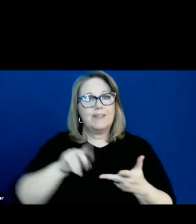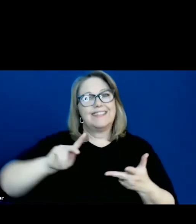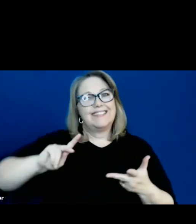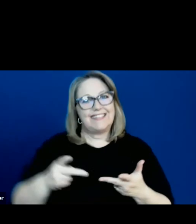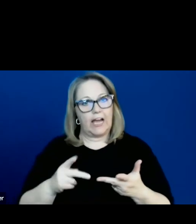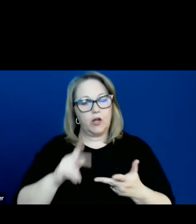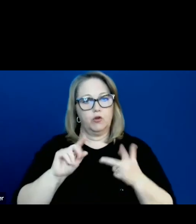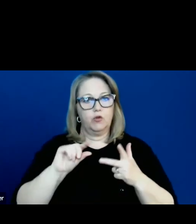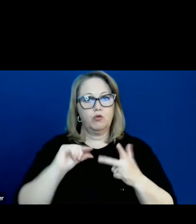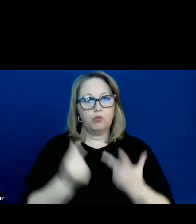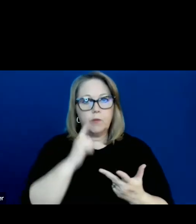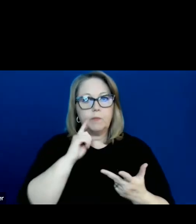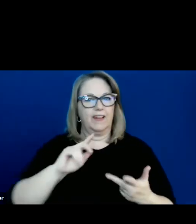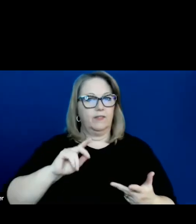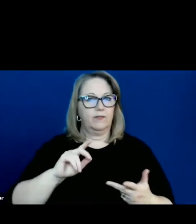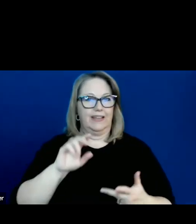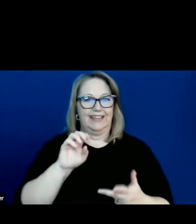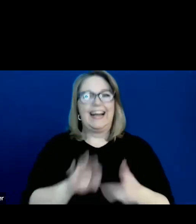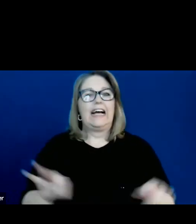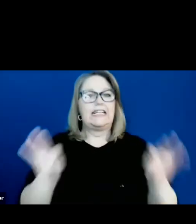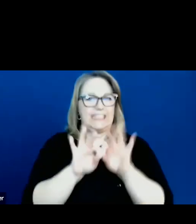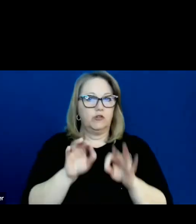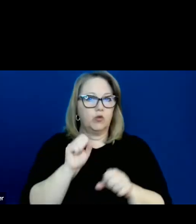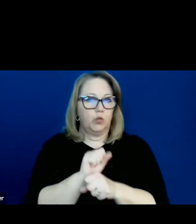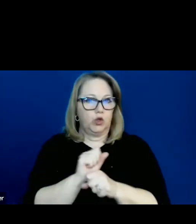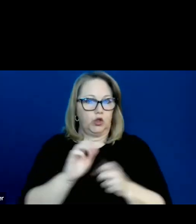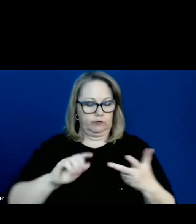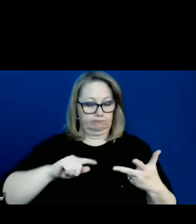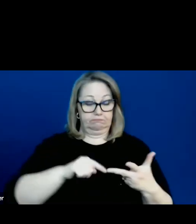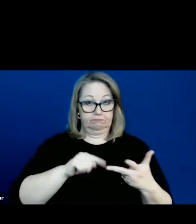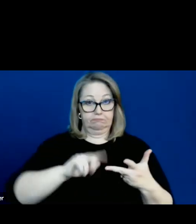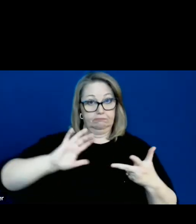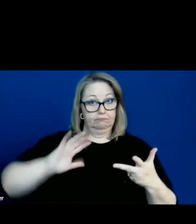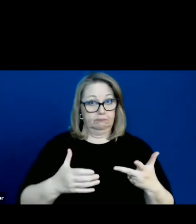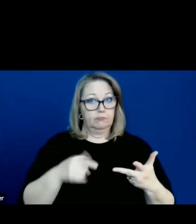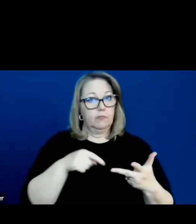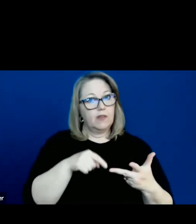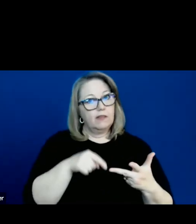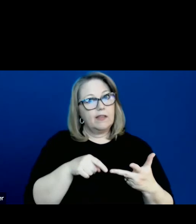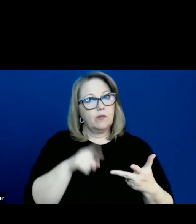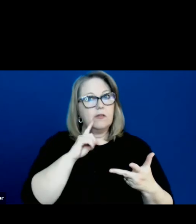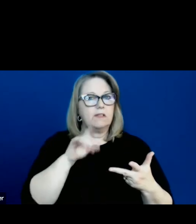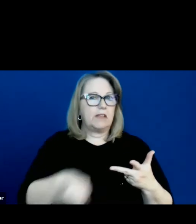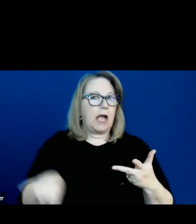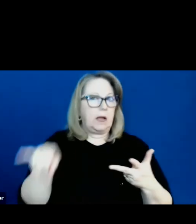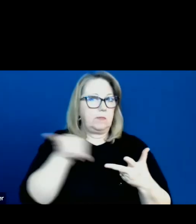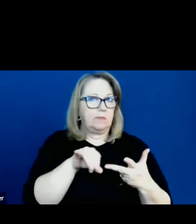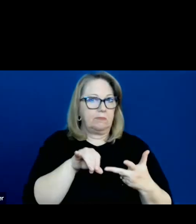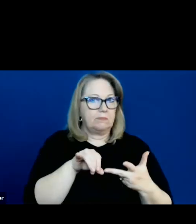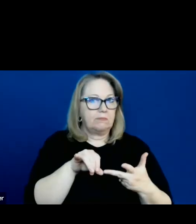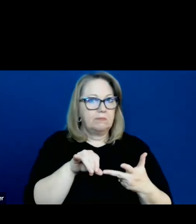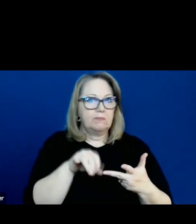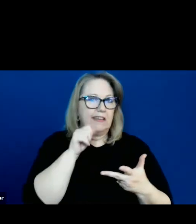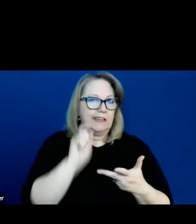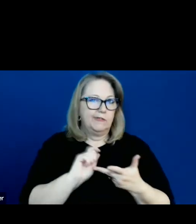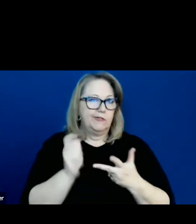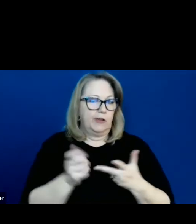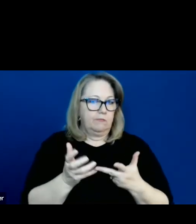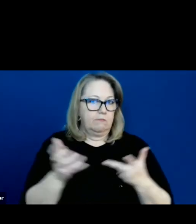Similar to tier two, the essential workers in tier three will largely remain the same as those listed in the current playbook,